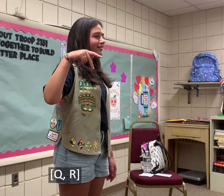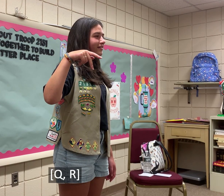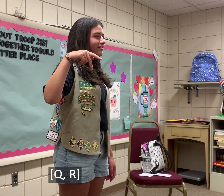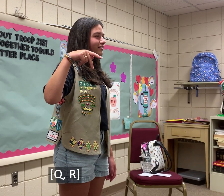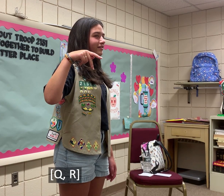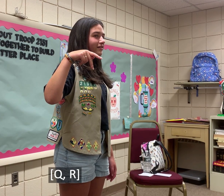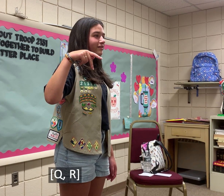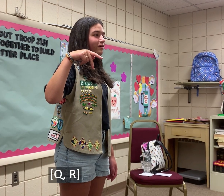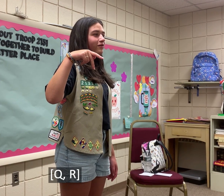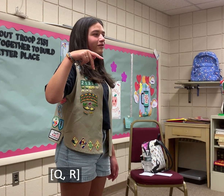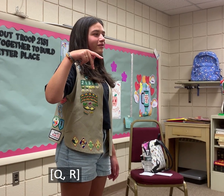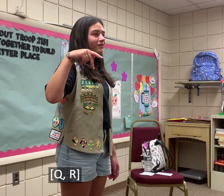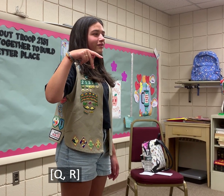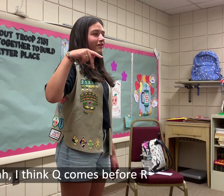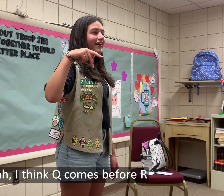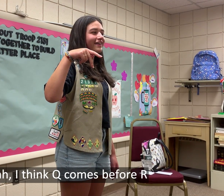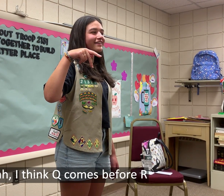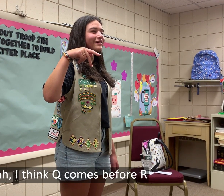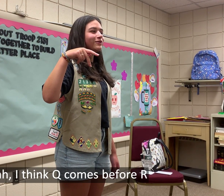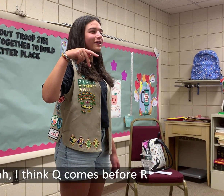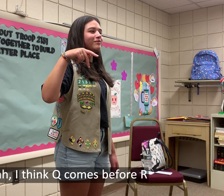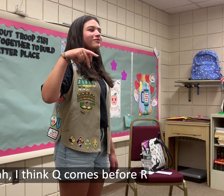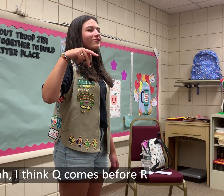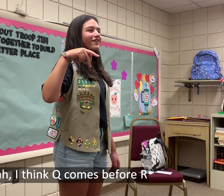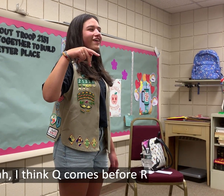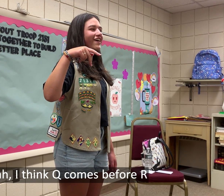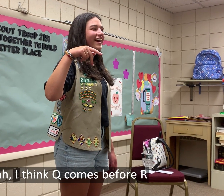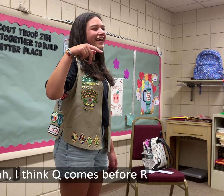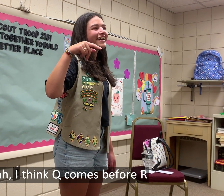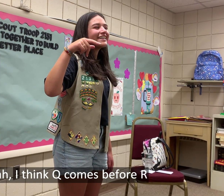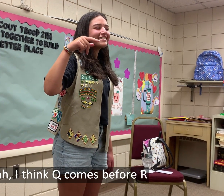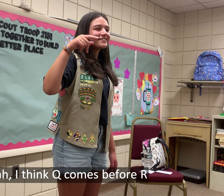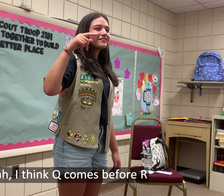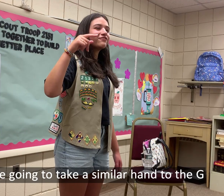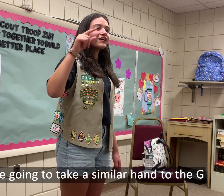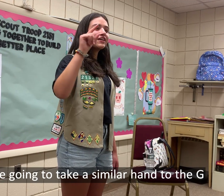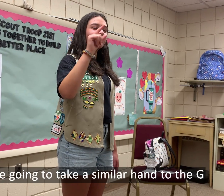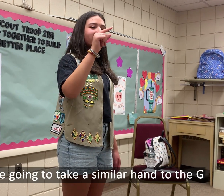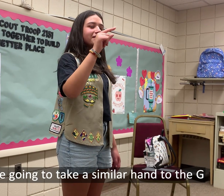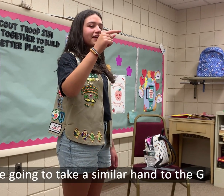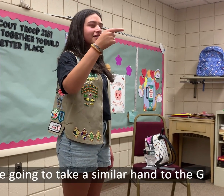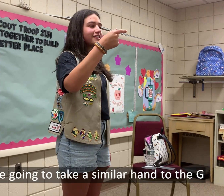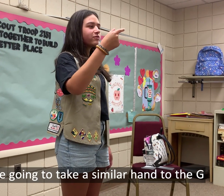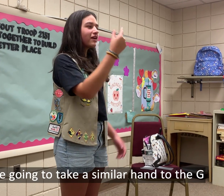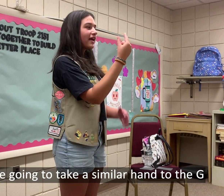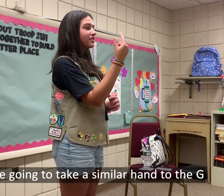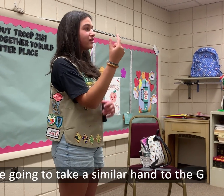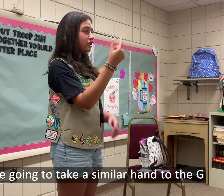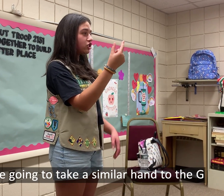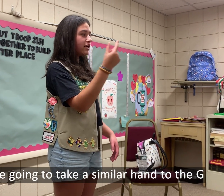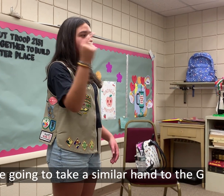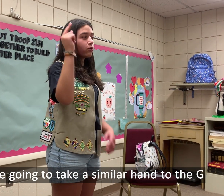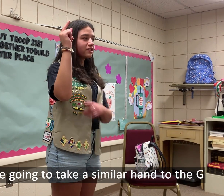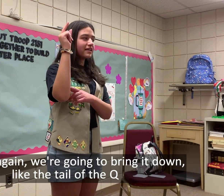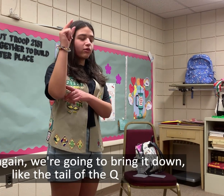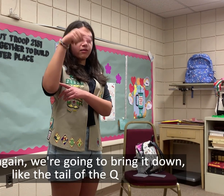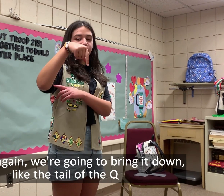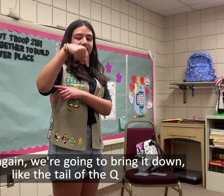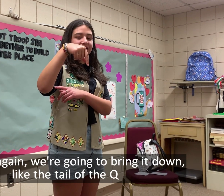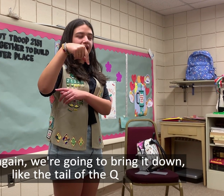Q. Yeah, I think Q comes before R. So for Q, we're going to take a similar hand to the G, but once again, we're going to bring it down,